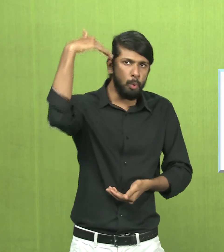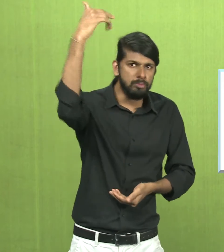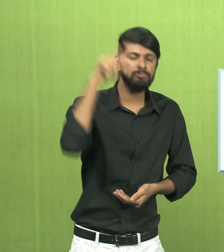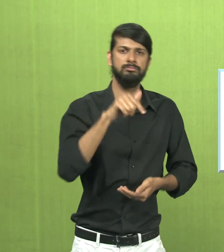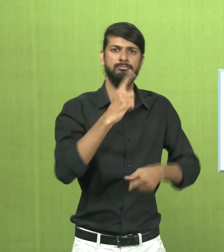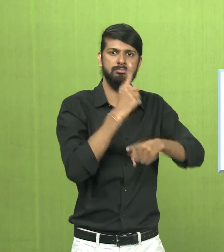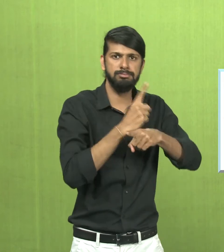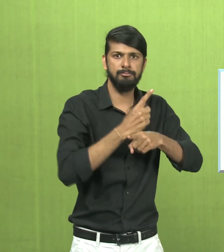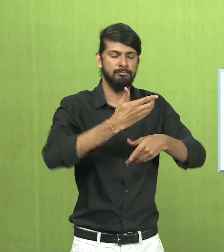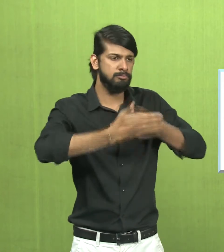teachers.